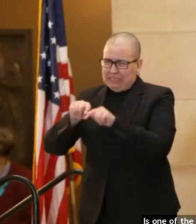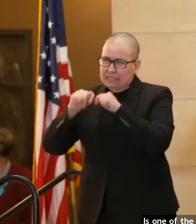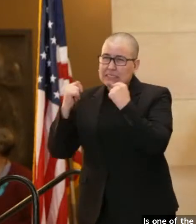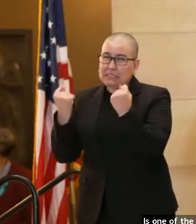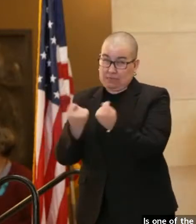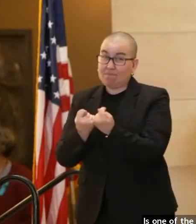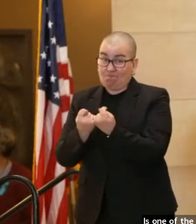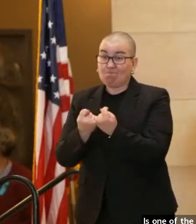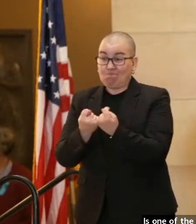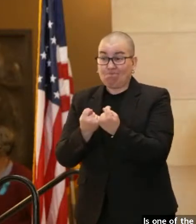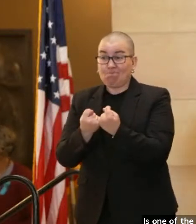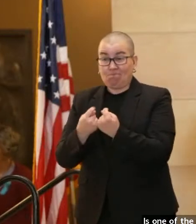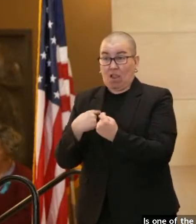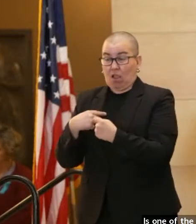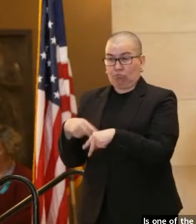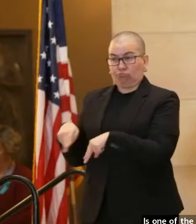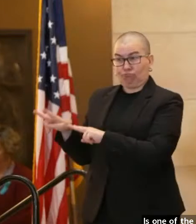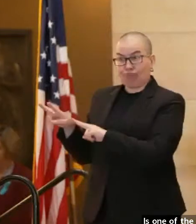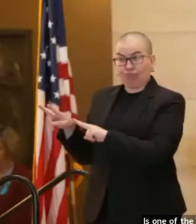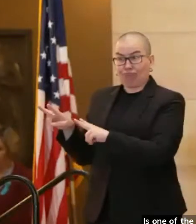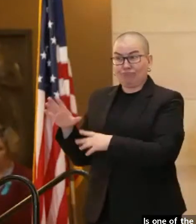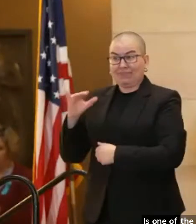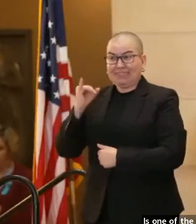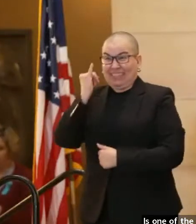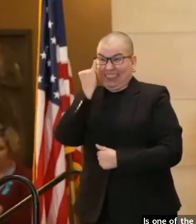him as a skinny Santa Claus.